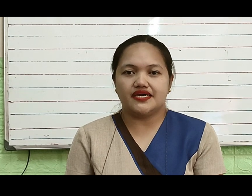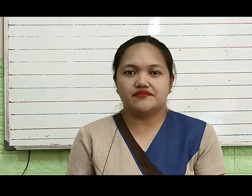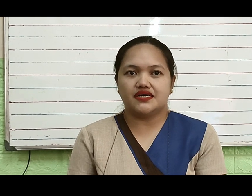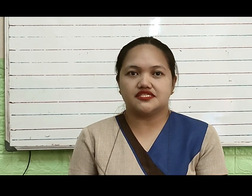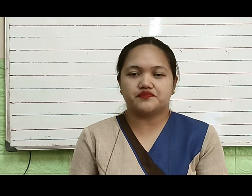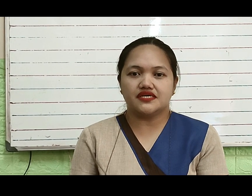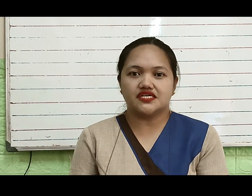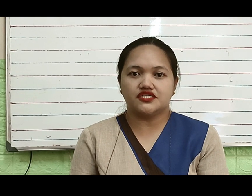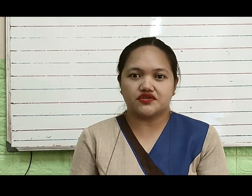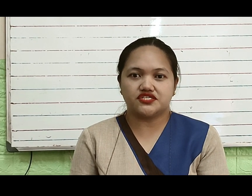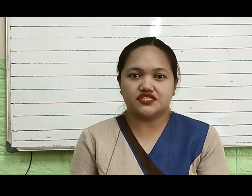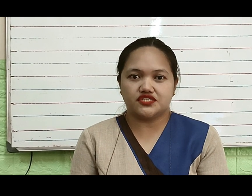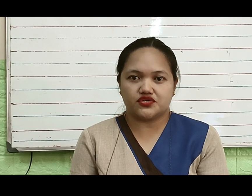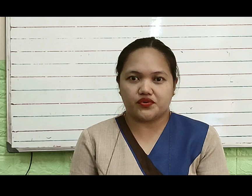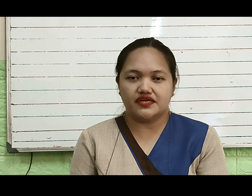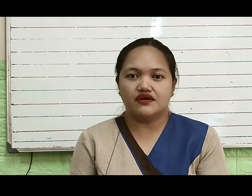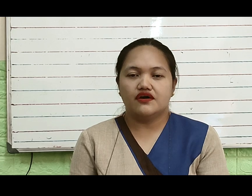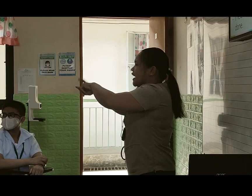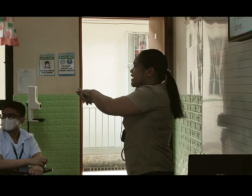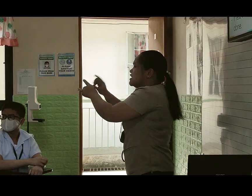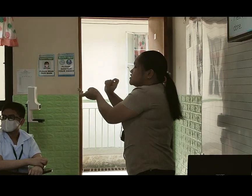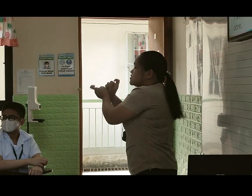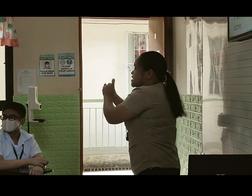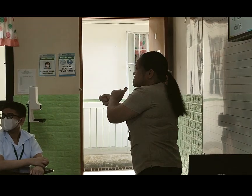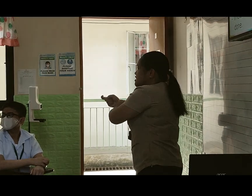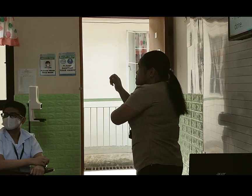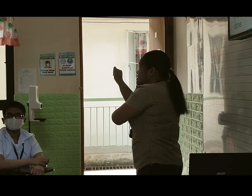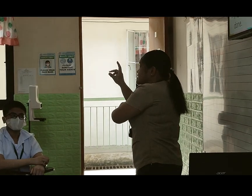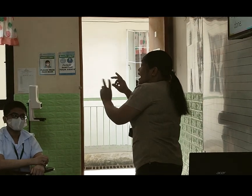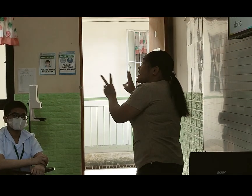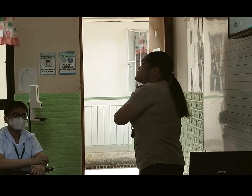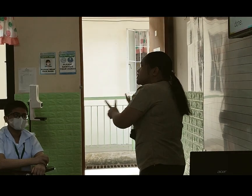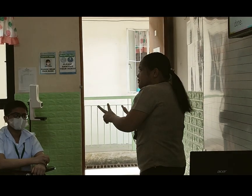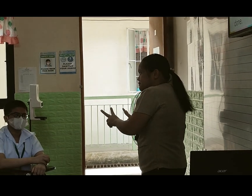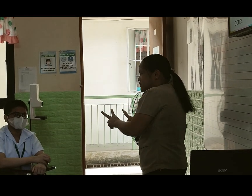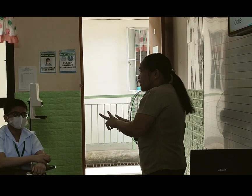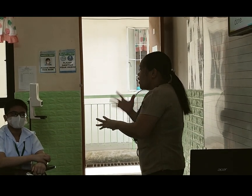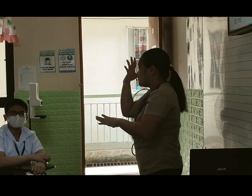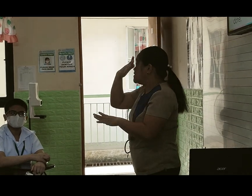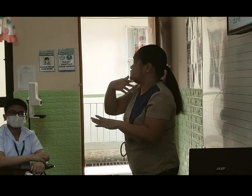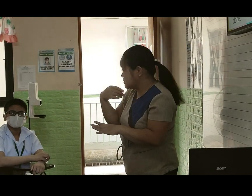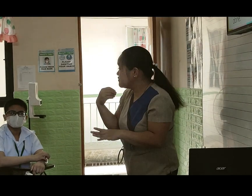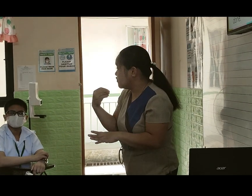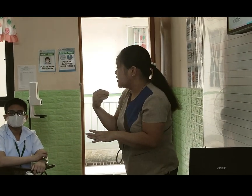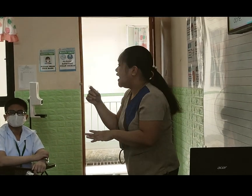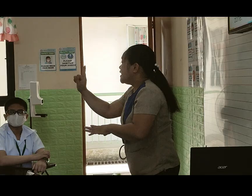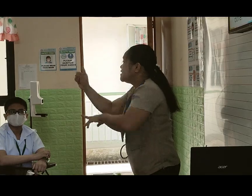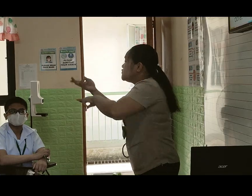am a special education teacher board for about 12 years already. I am